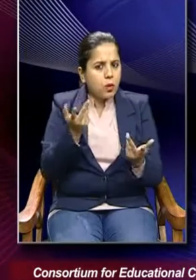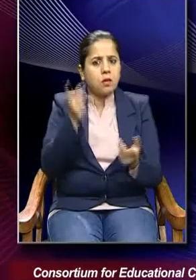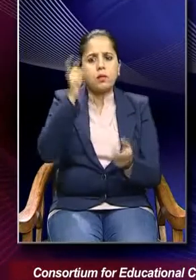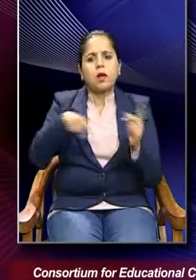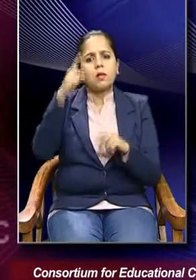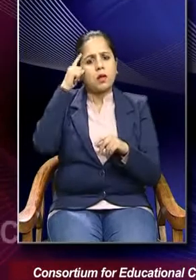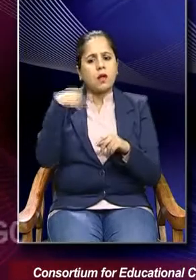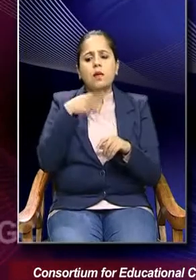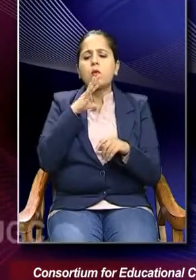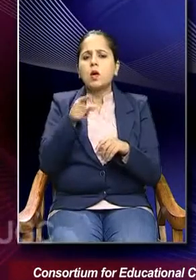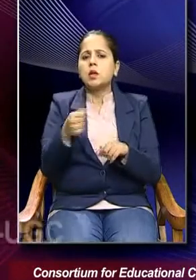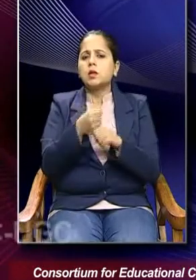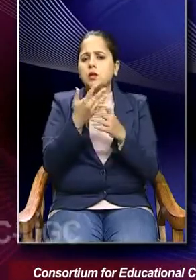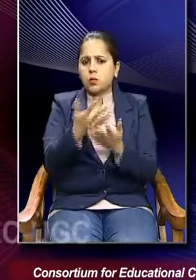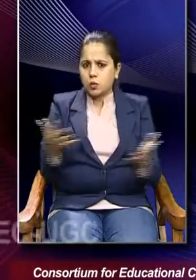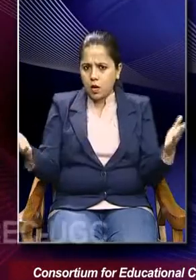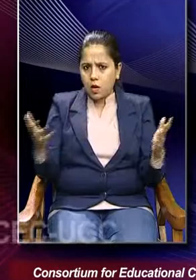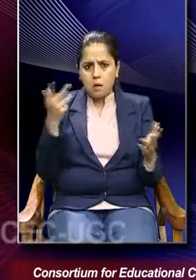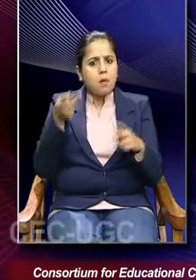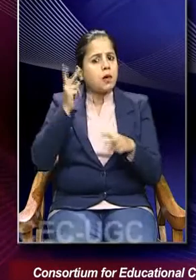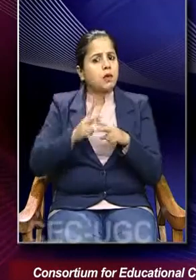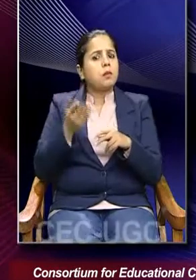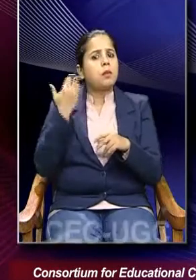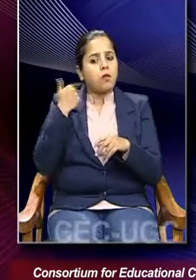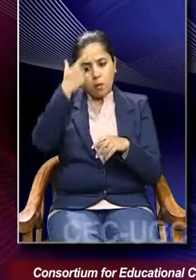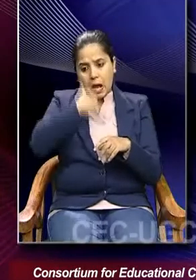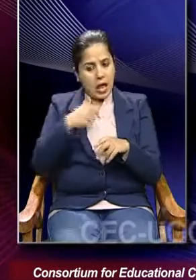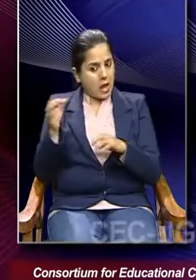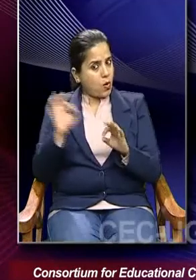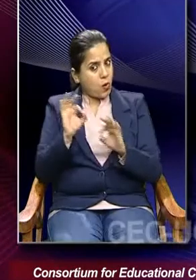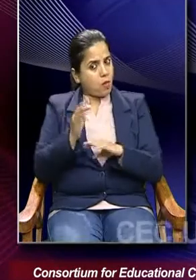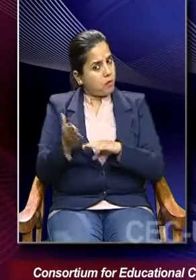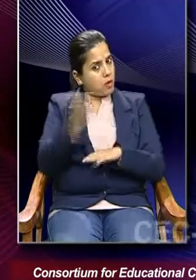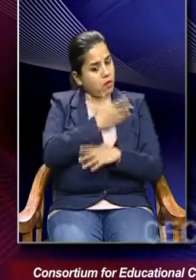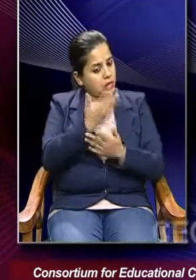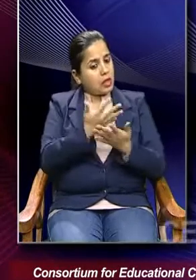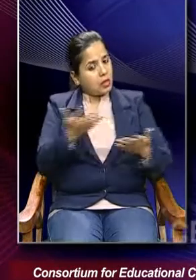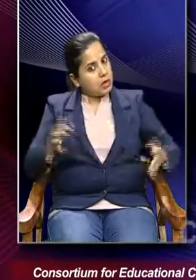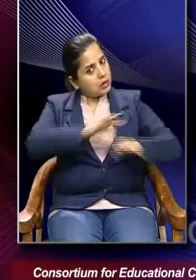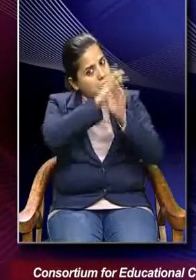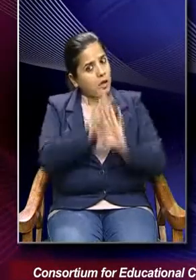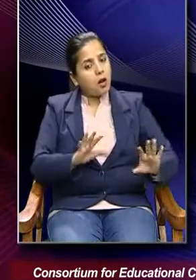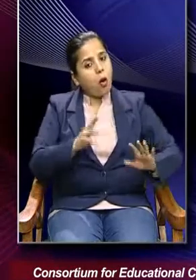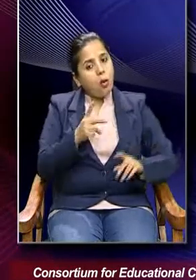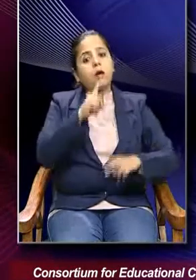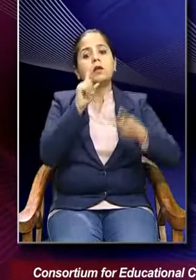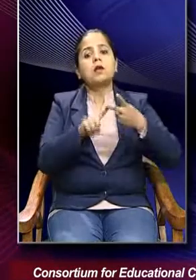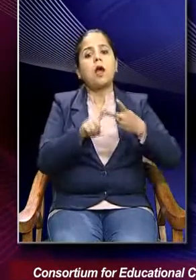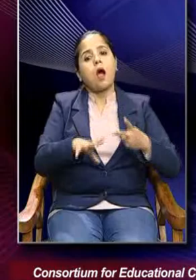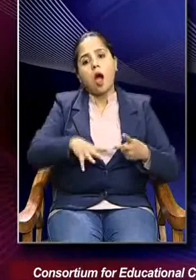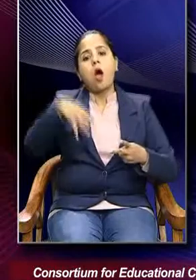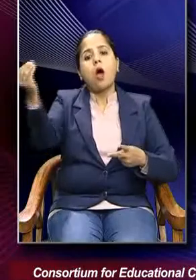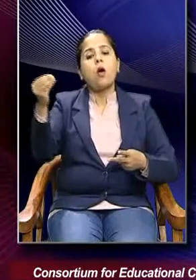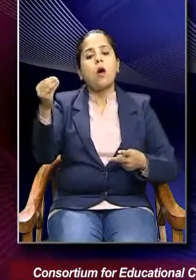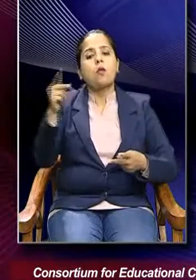sui generis, that is they exist prior to individual. Second, they are external, that is it is